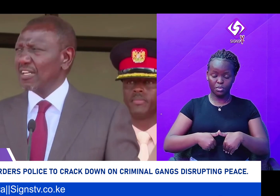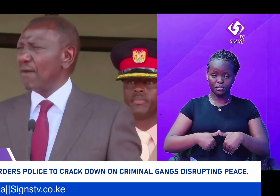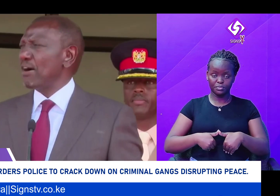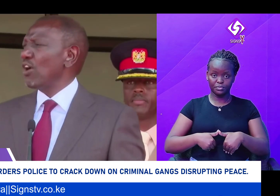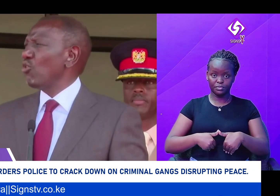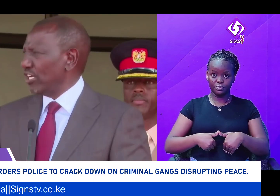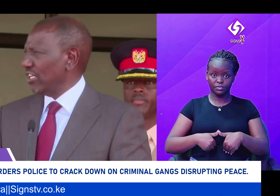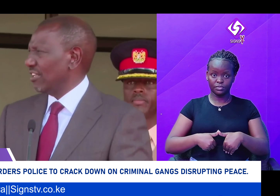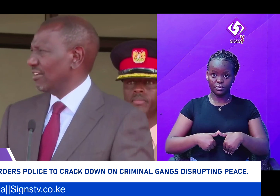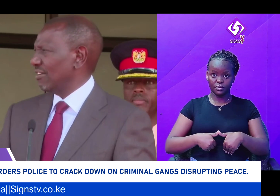kama wahuni,